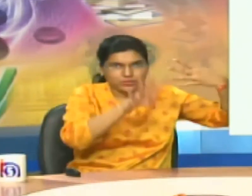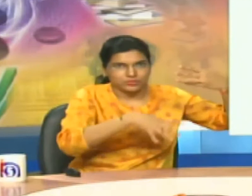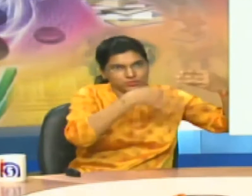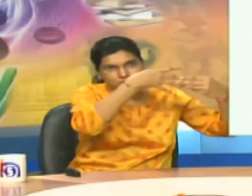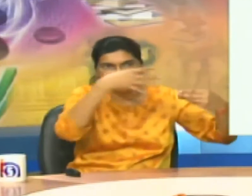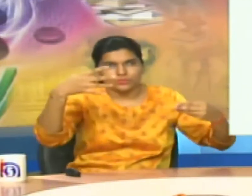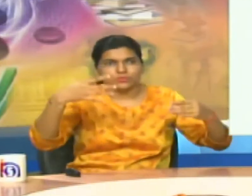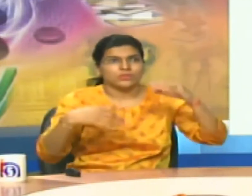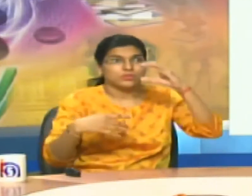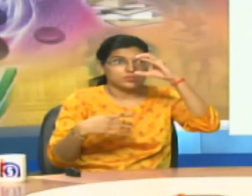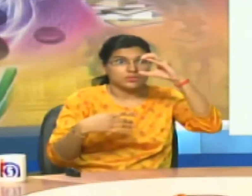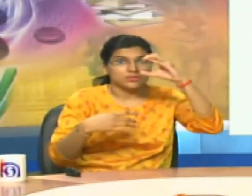there